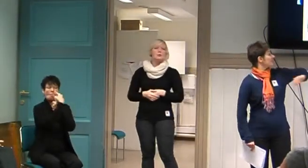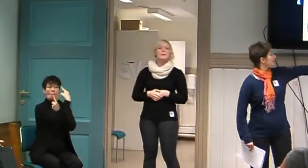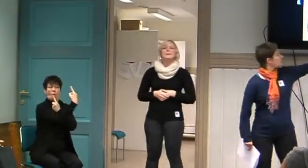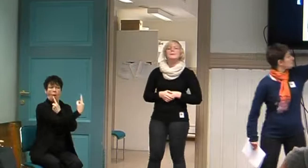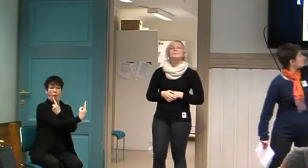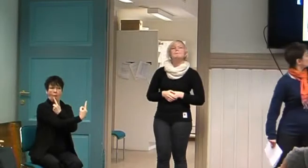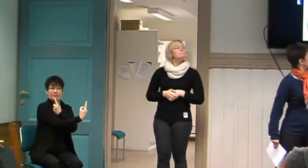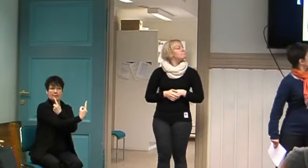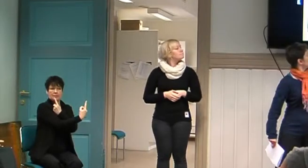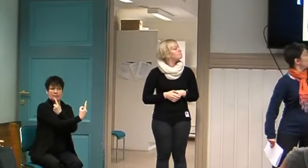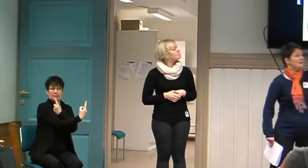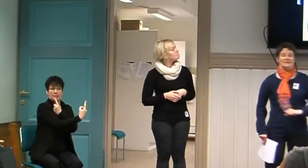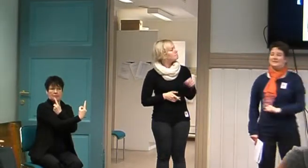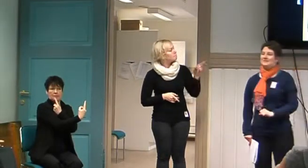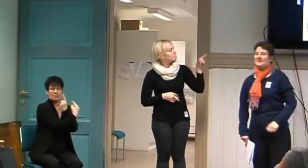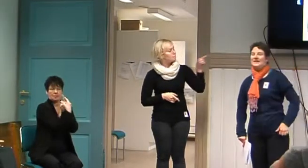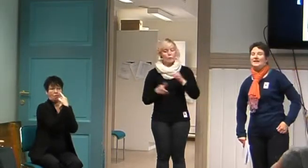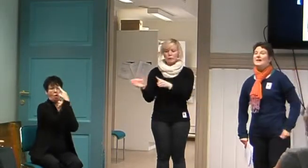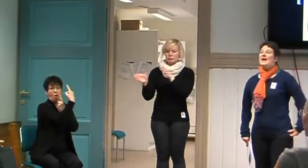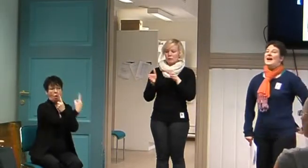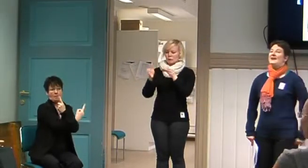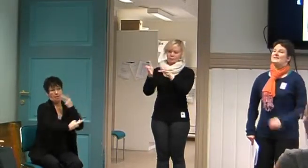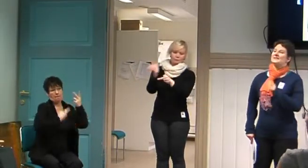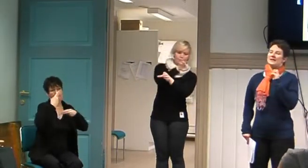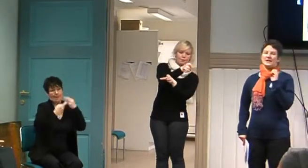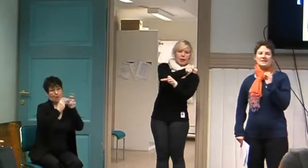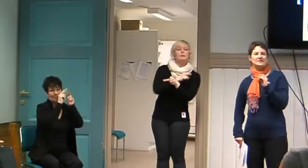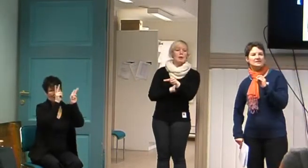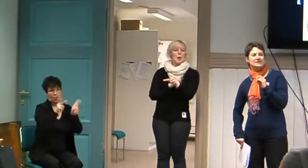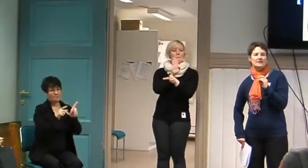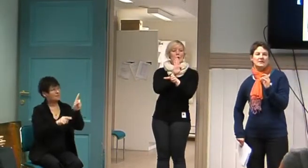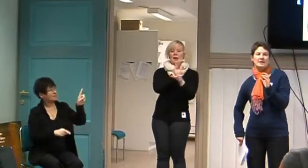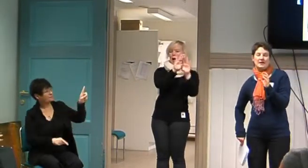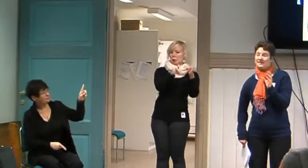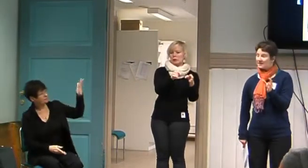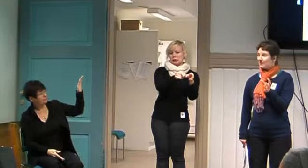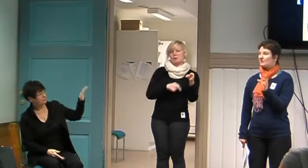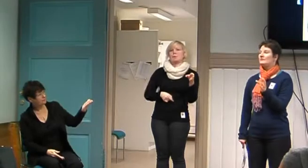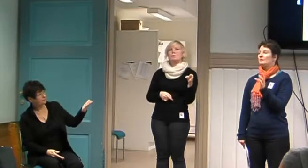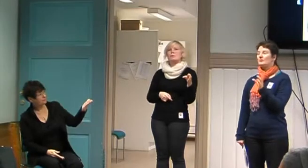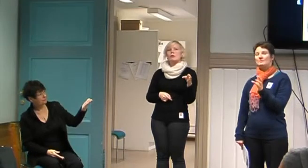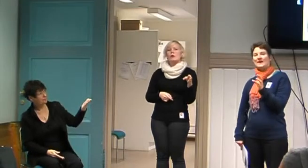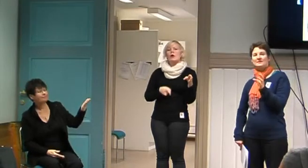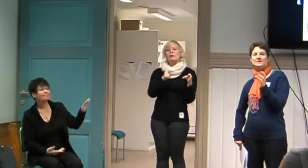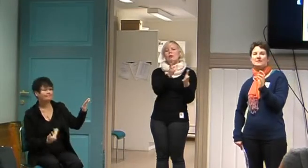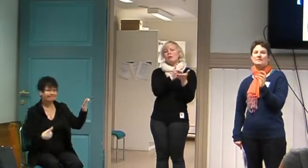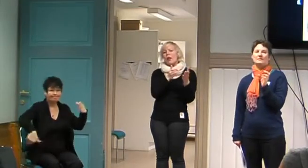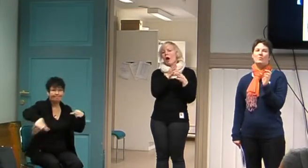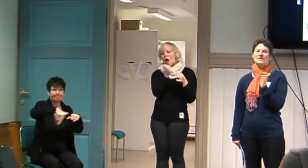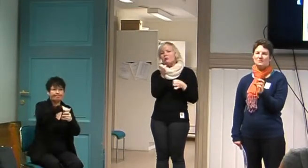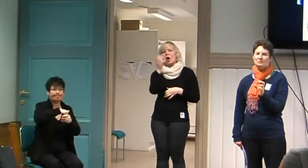Banqueting House, this building here, and it is part of a royal